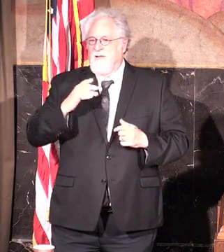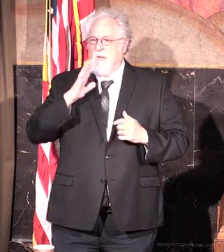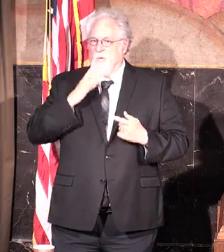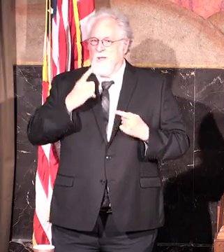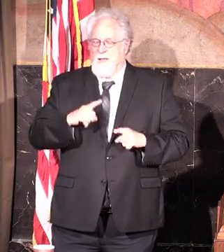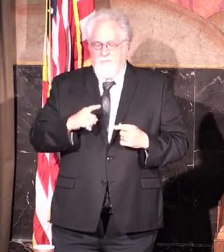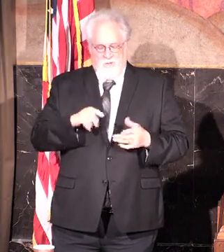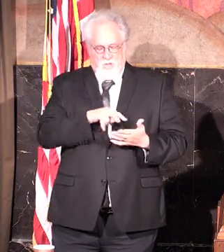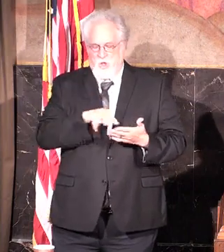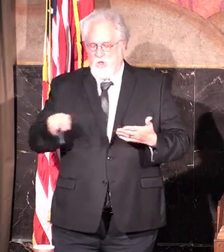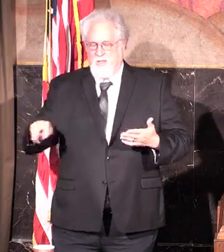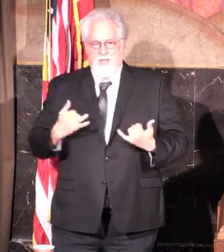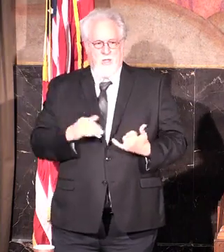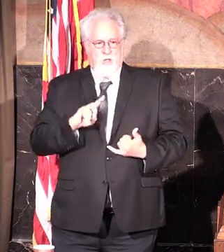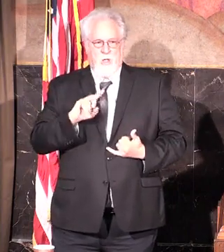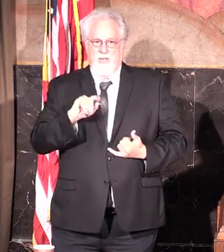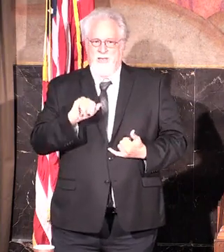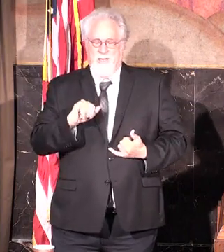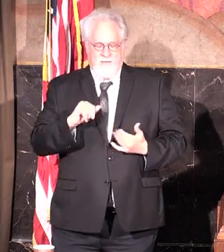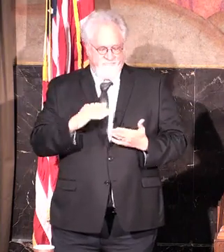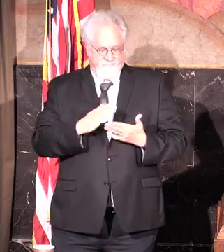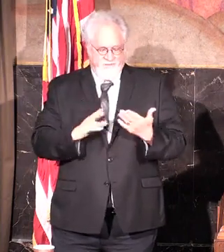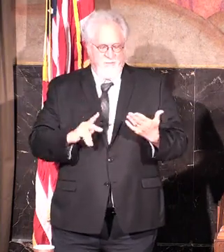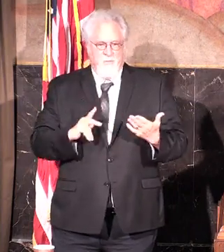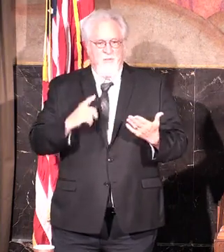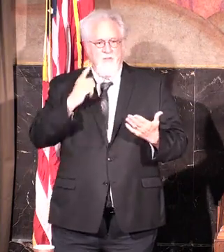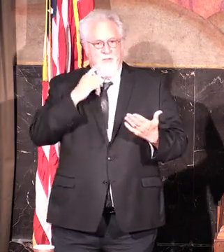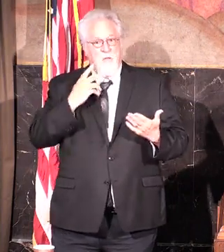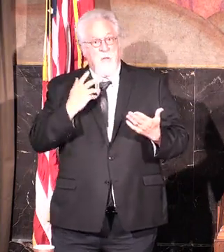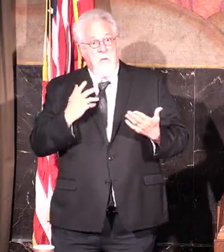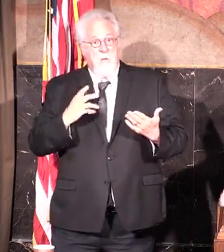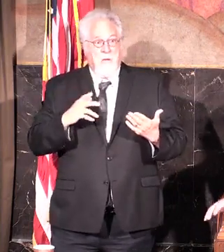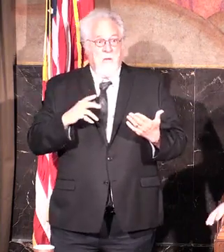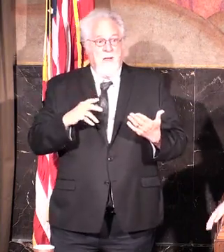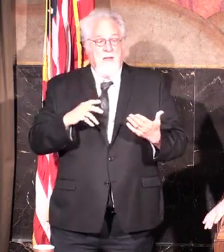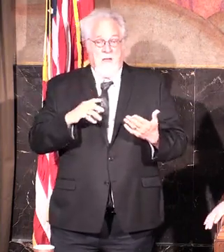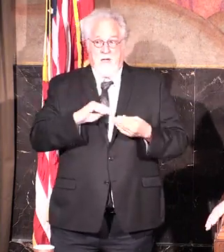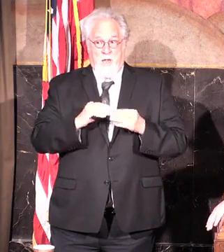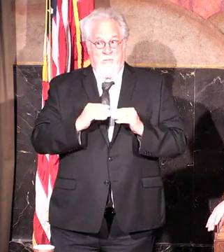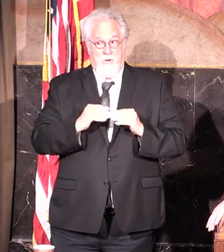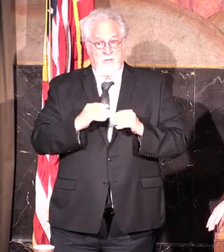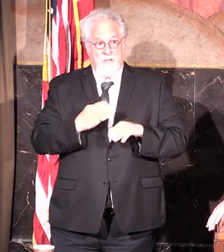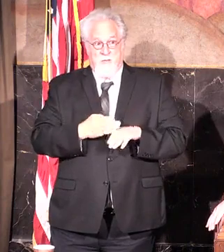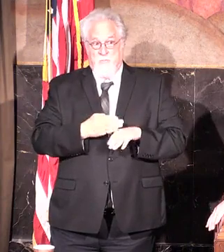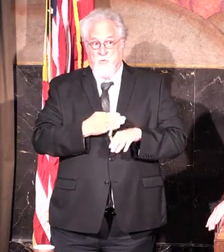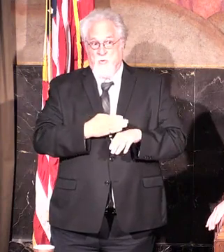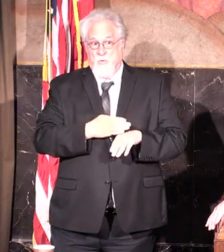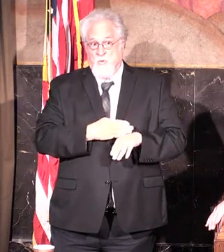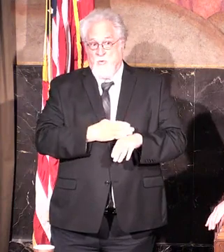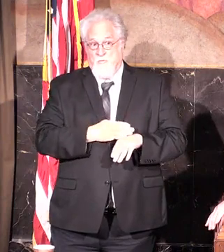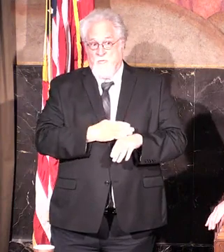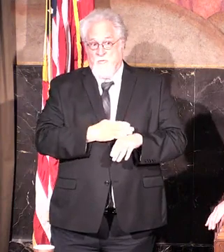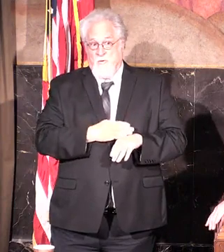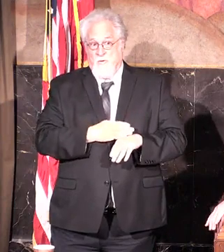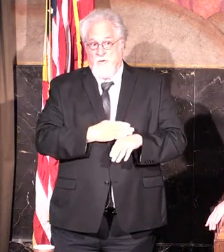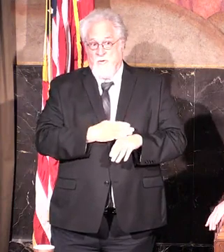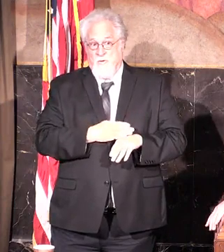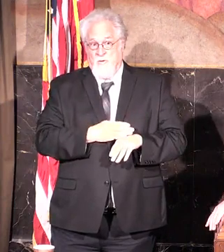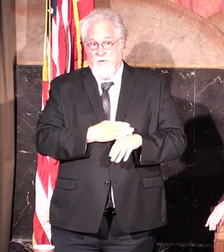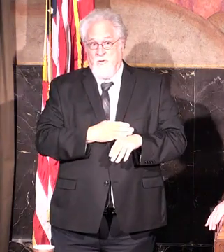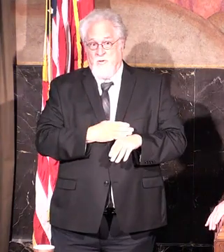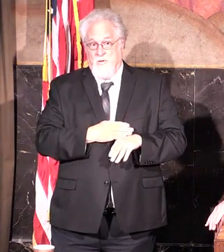data, and sometimes people, I think, are even thinking that if the numbers improve a little bit, we're going to move away